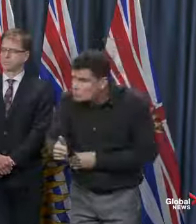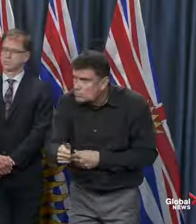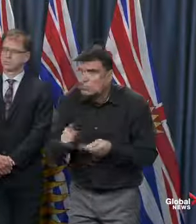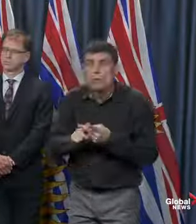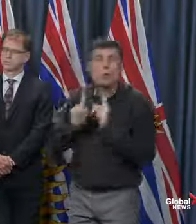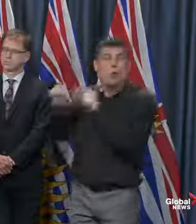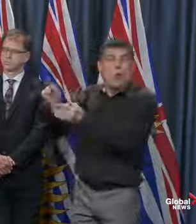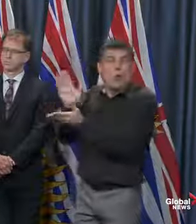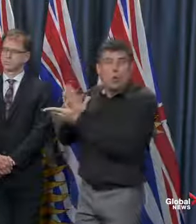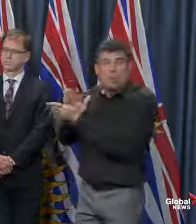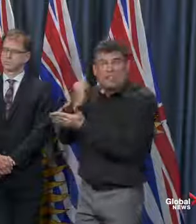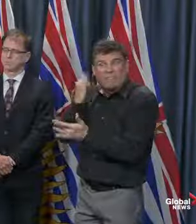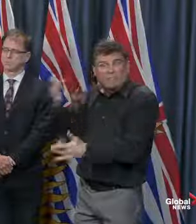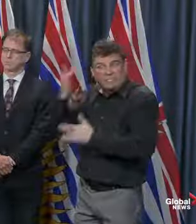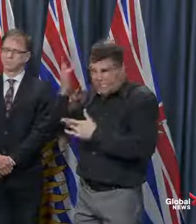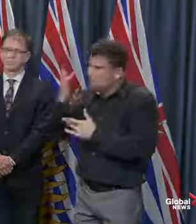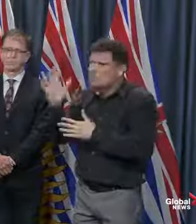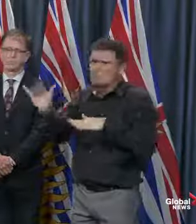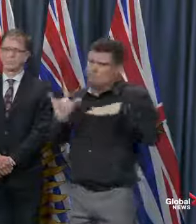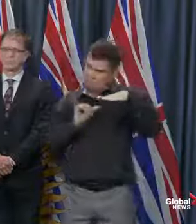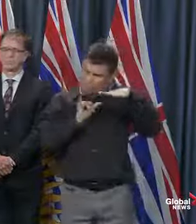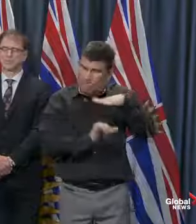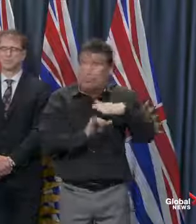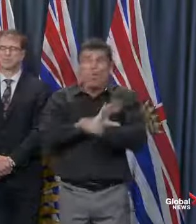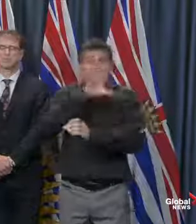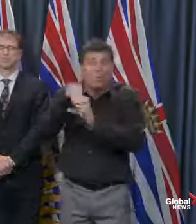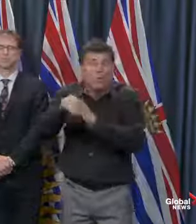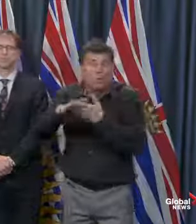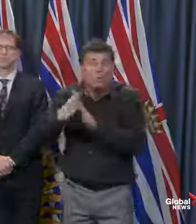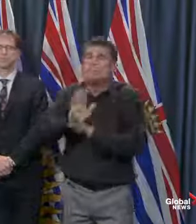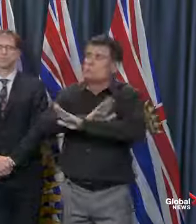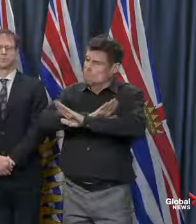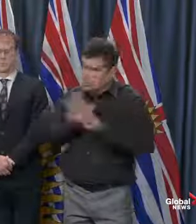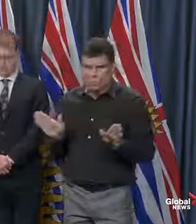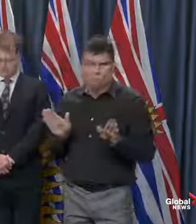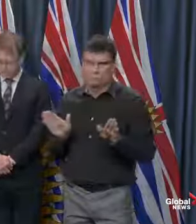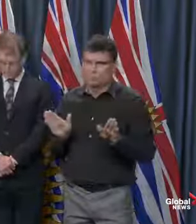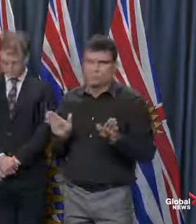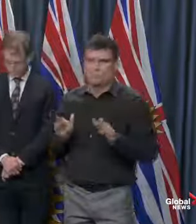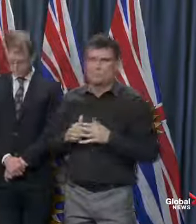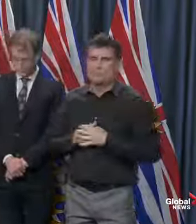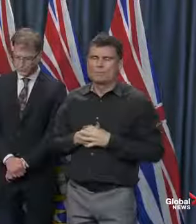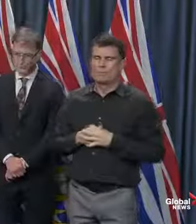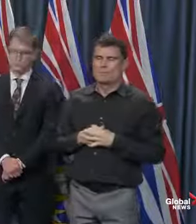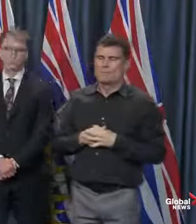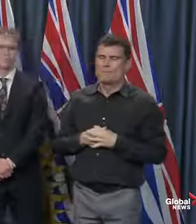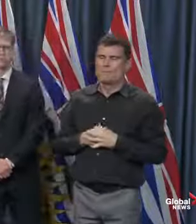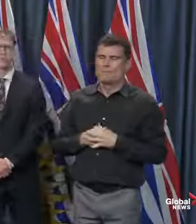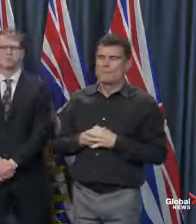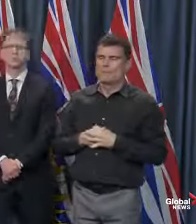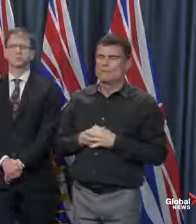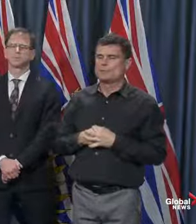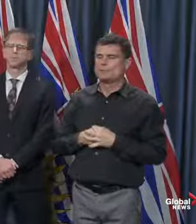their patients, to their community. Okay, Aaron MacArthur from Global News.